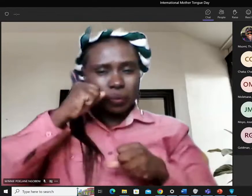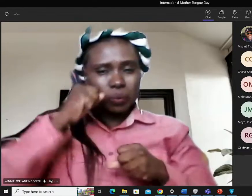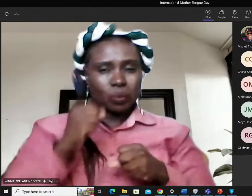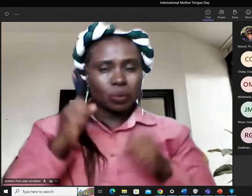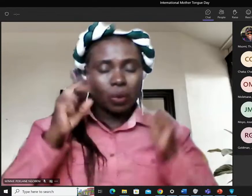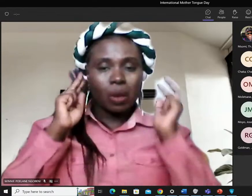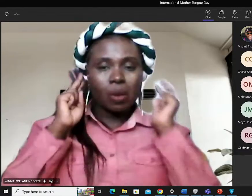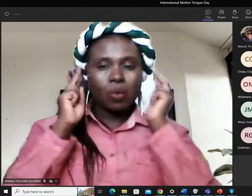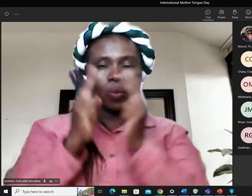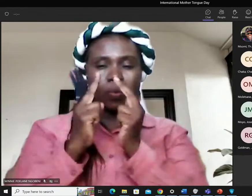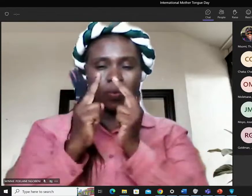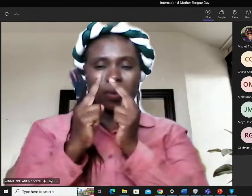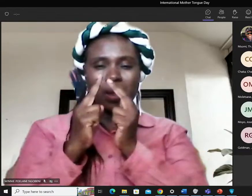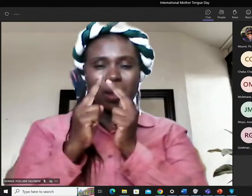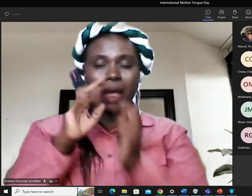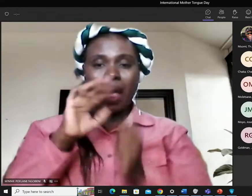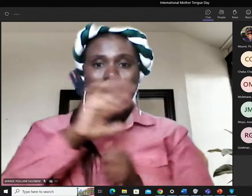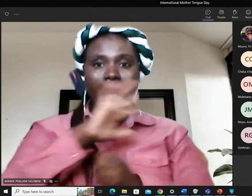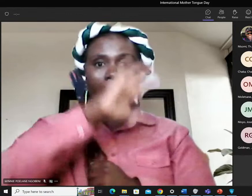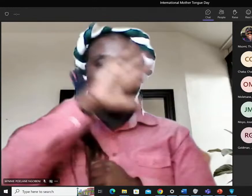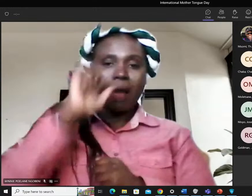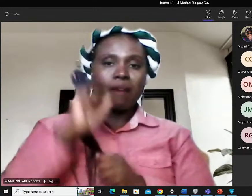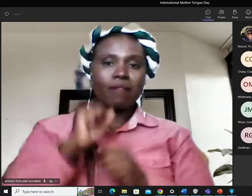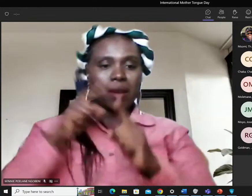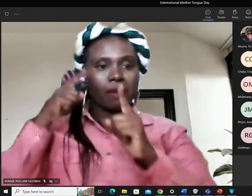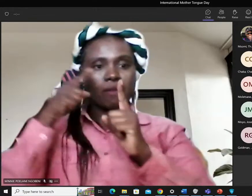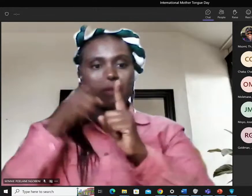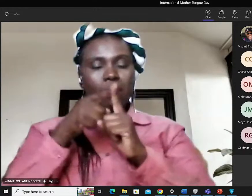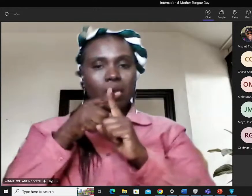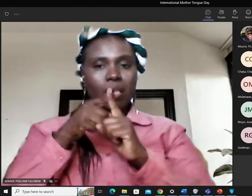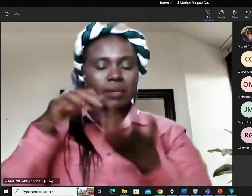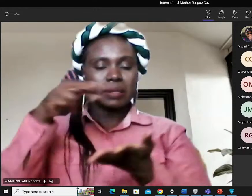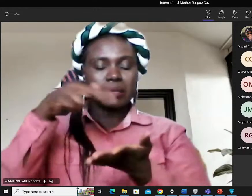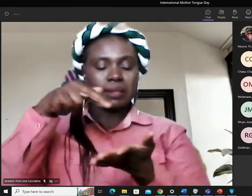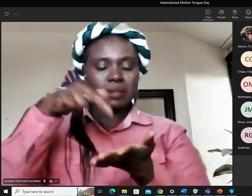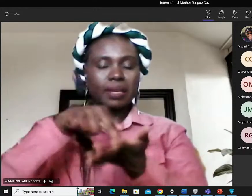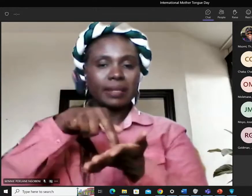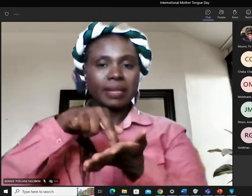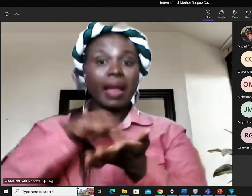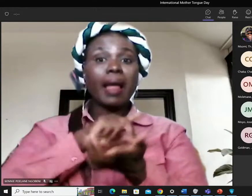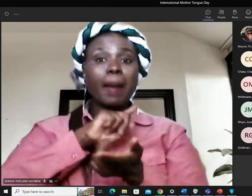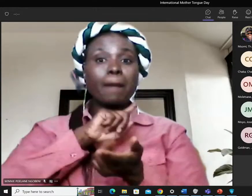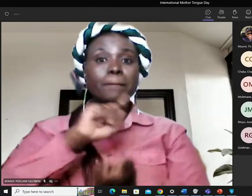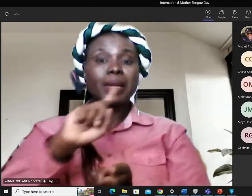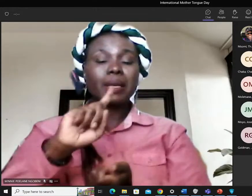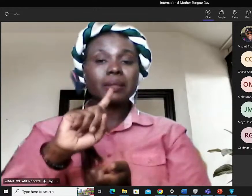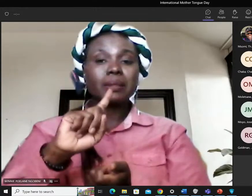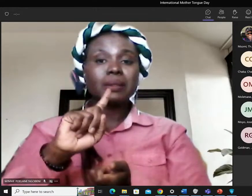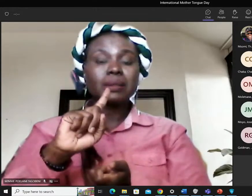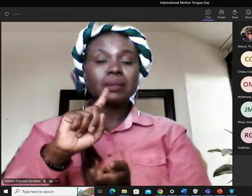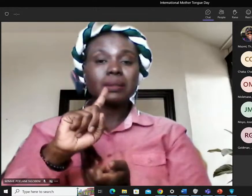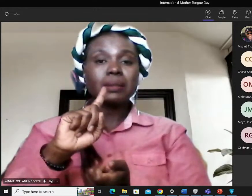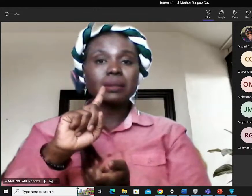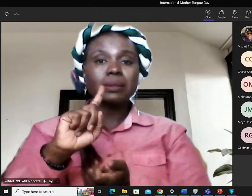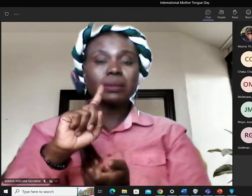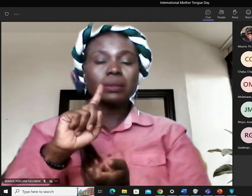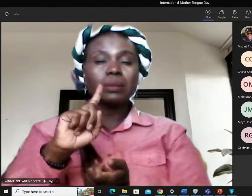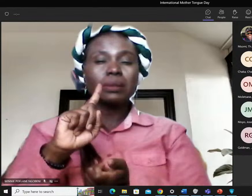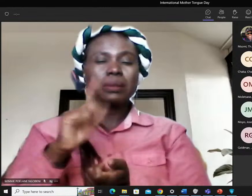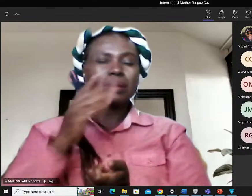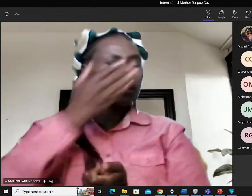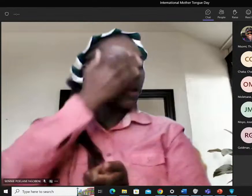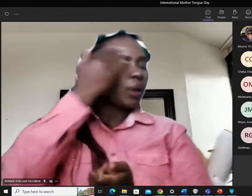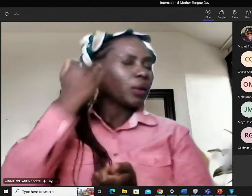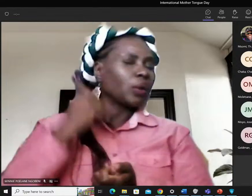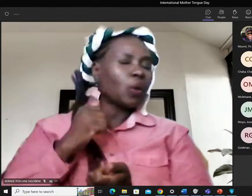is Africa-focused, Africa-centered, but we are also not going to actually ignore what is happening globally,